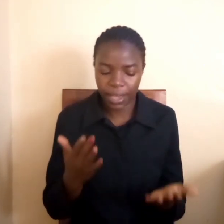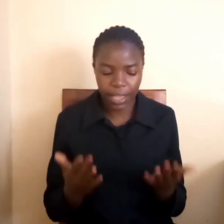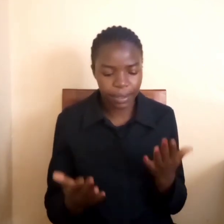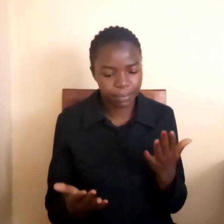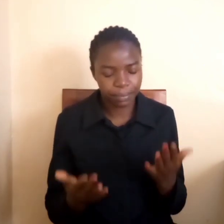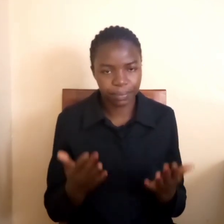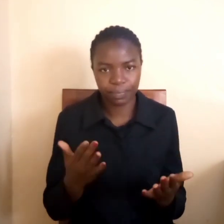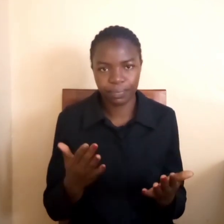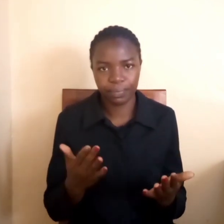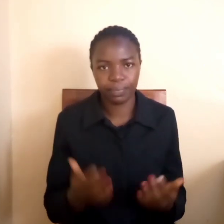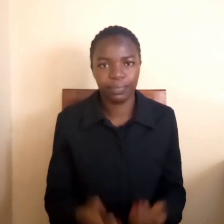Compare.